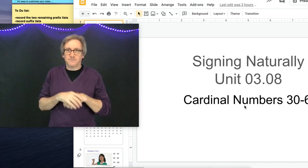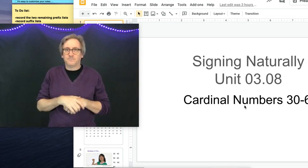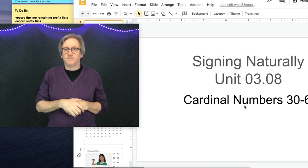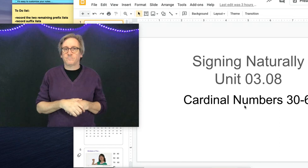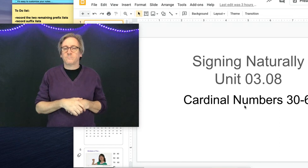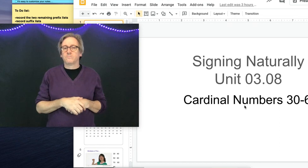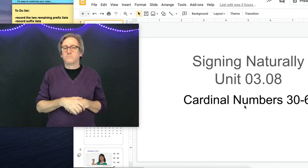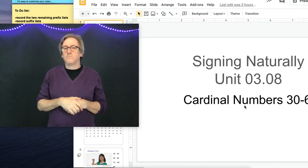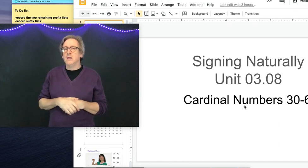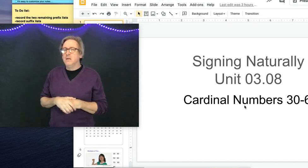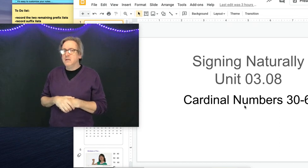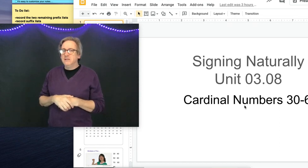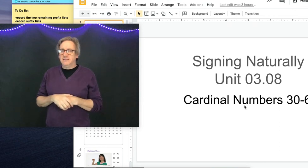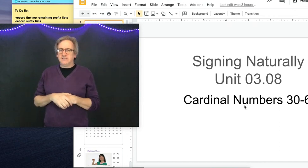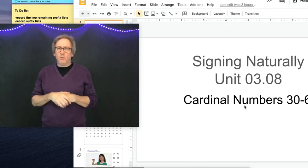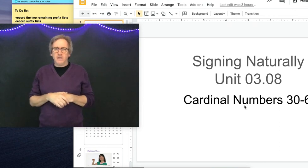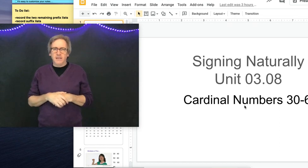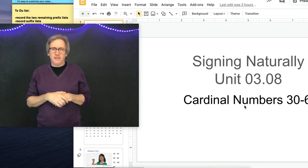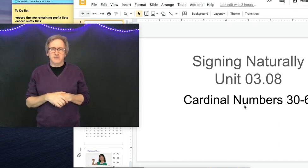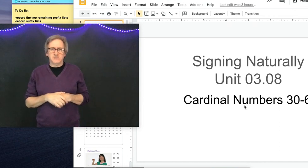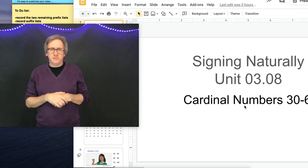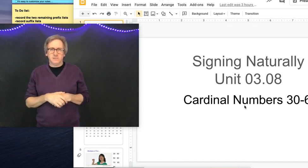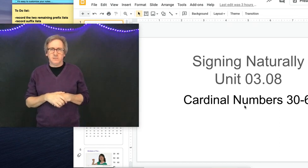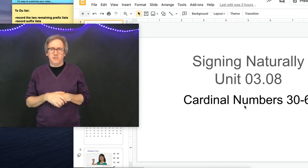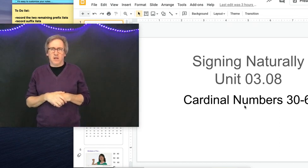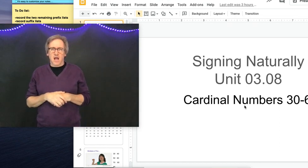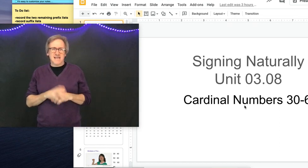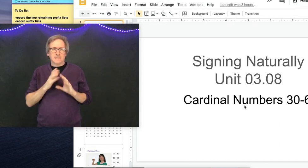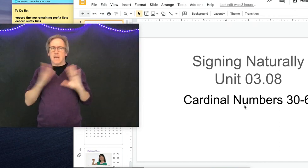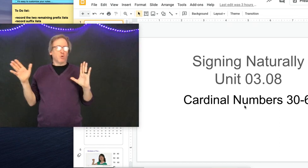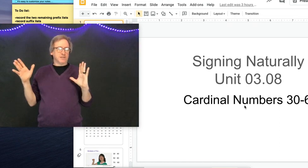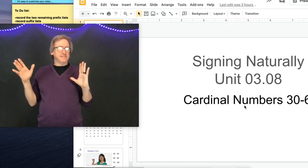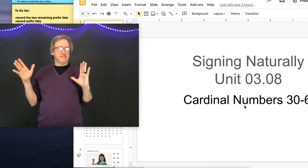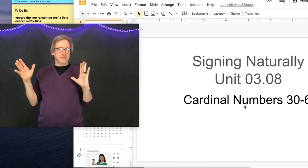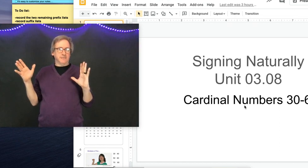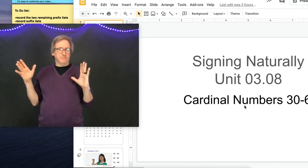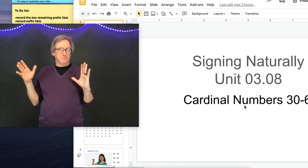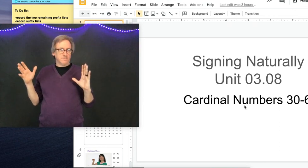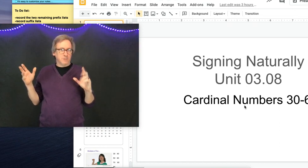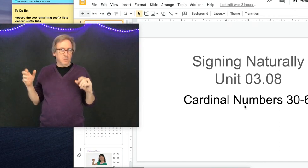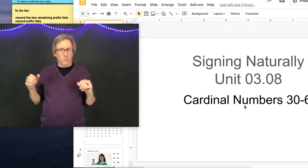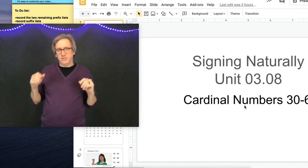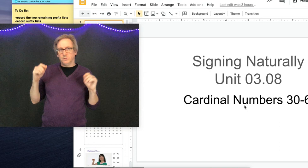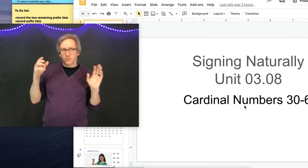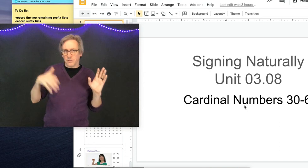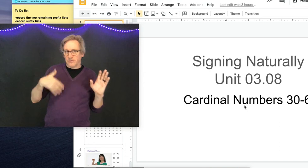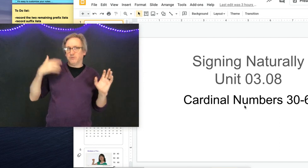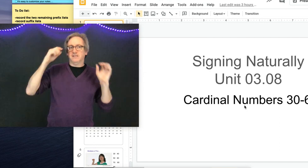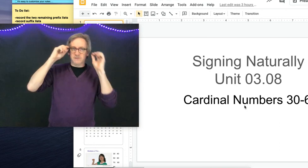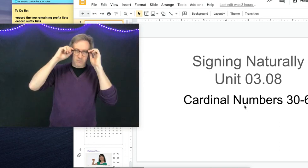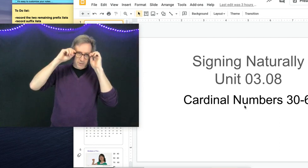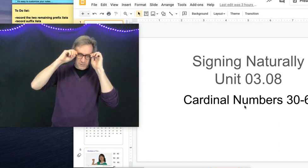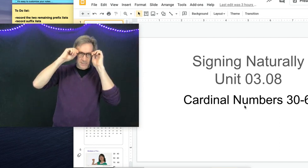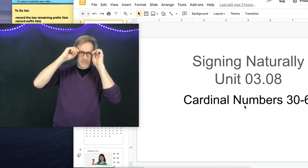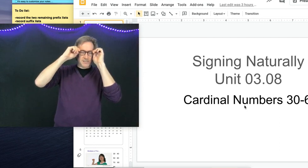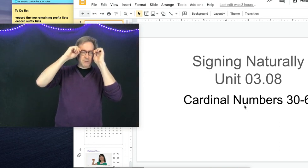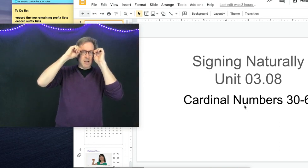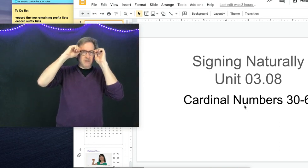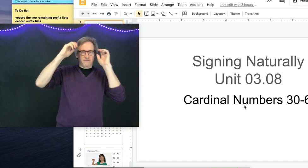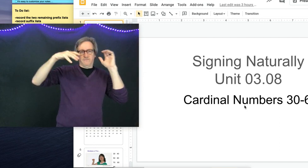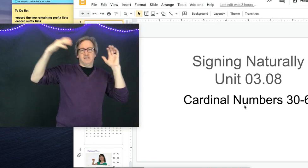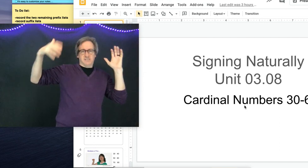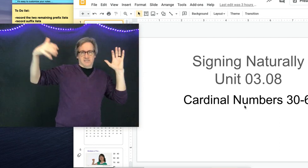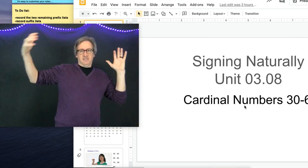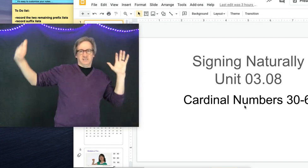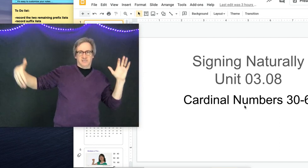digit. This one has a lot more consistency. Once you learn the 30s, the 40s are easier,